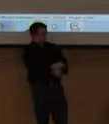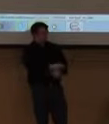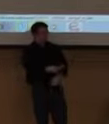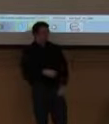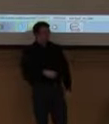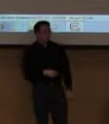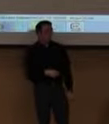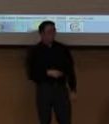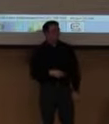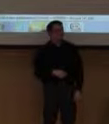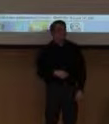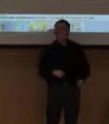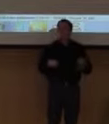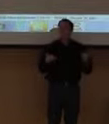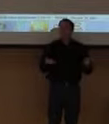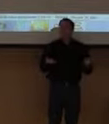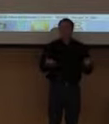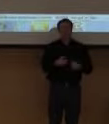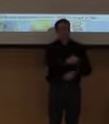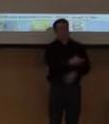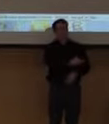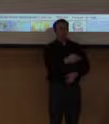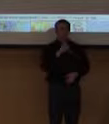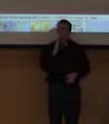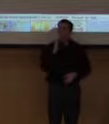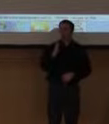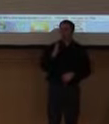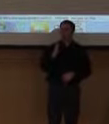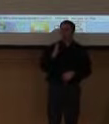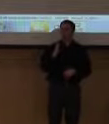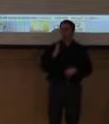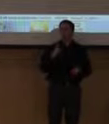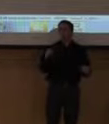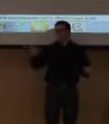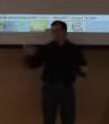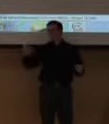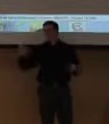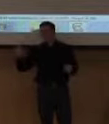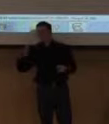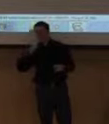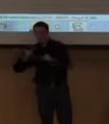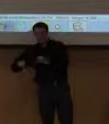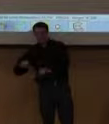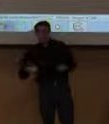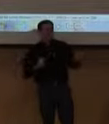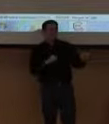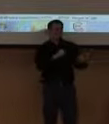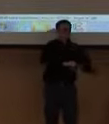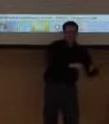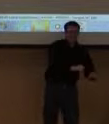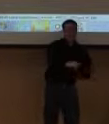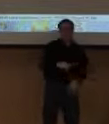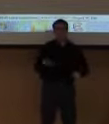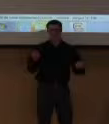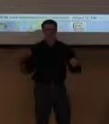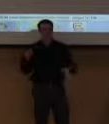And today they're going to be discussing, Matt says you're in science. Yeah, science. Oh, sorry.